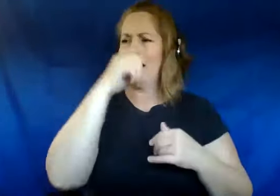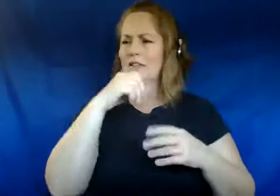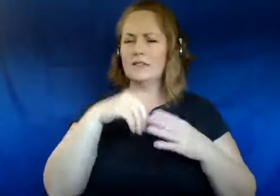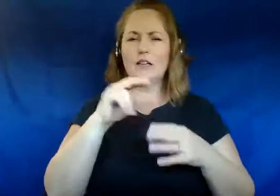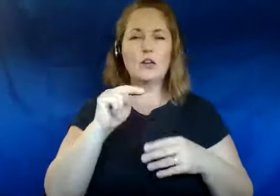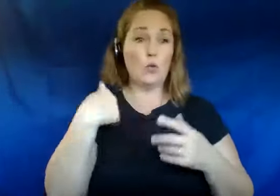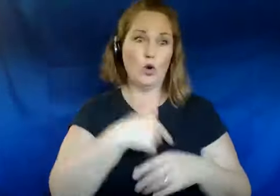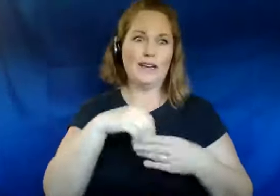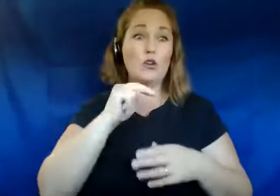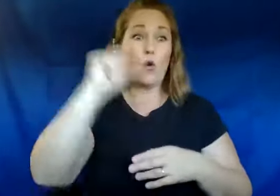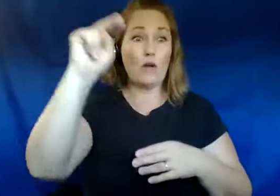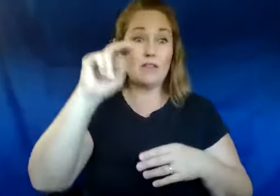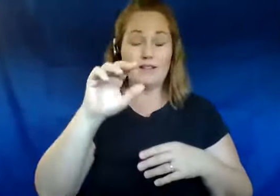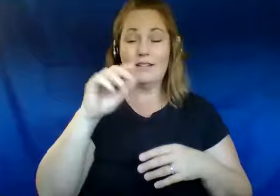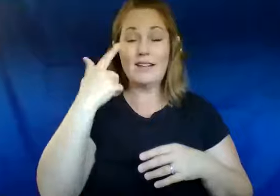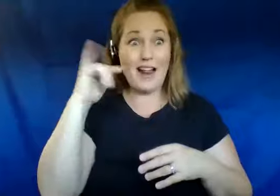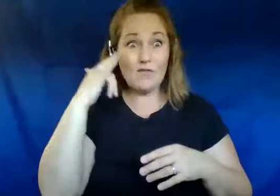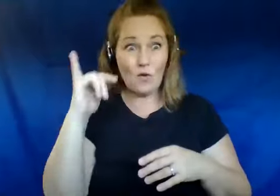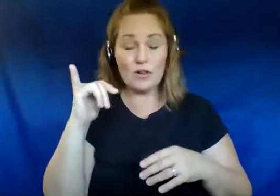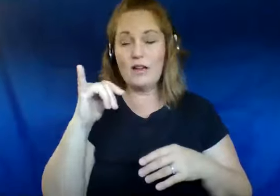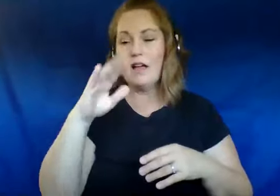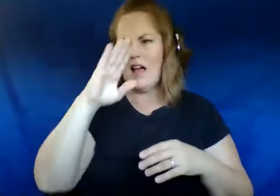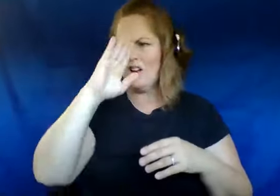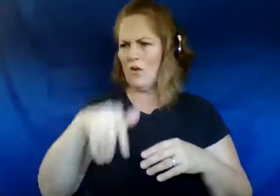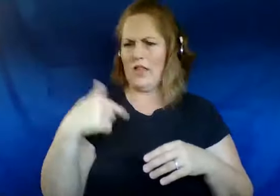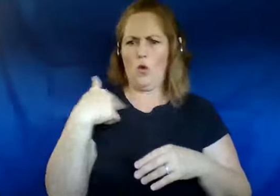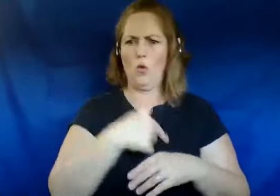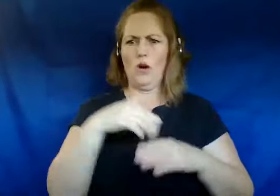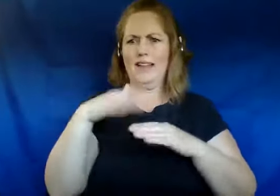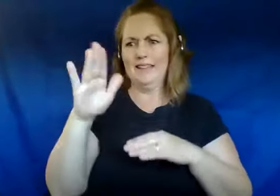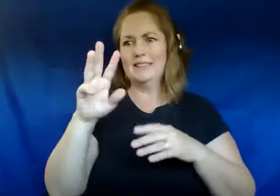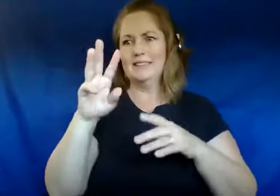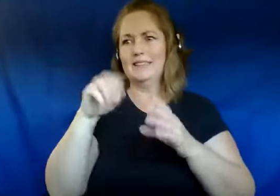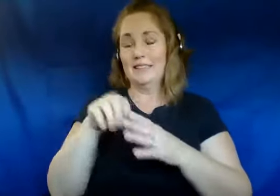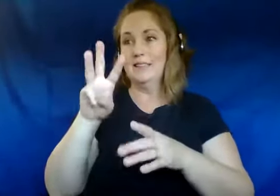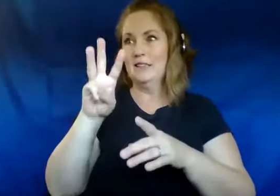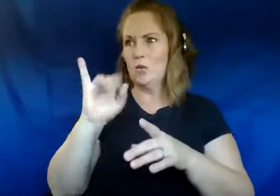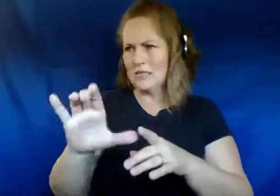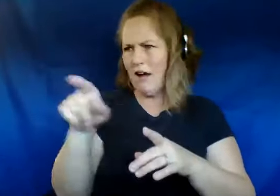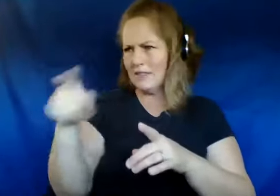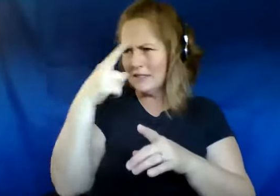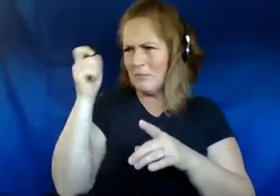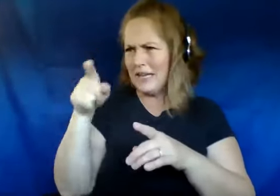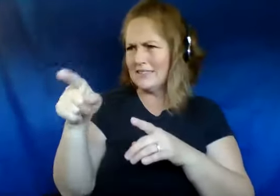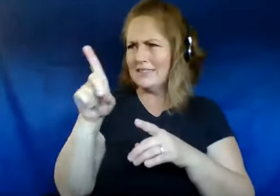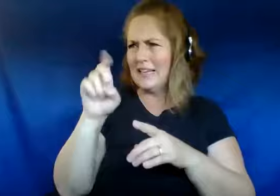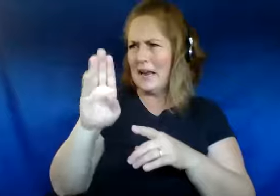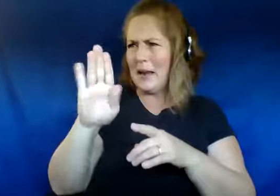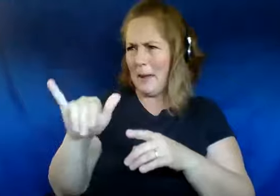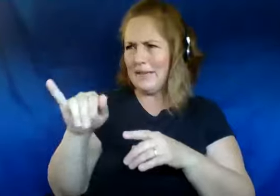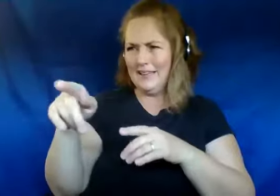I know for sure that we're at least in Wisconsin because Debbie's taping.